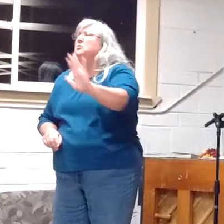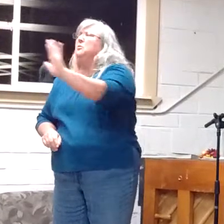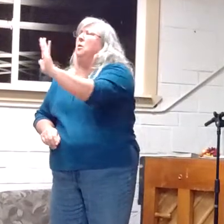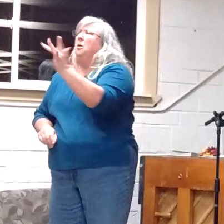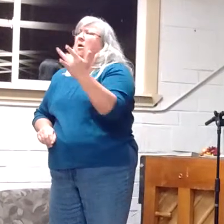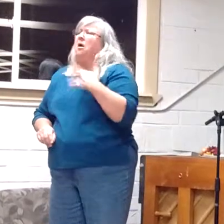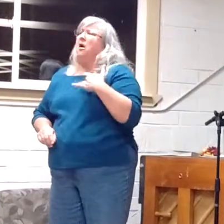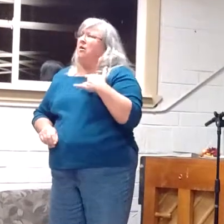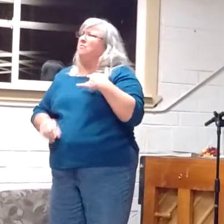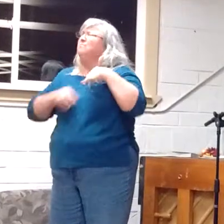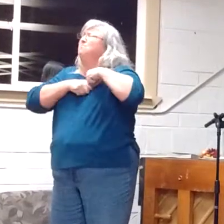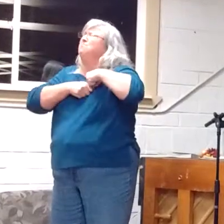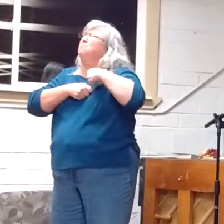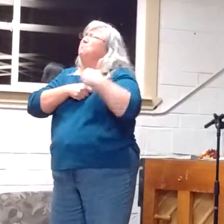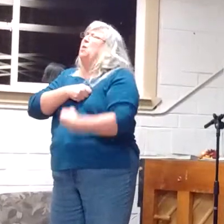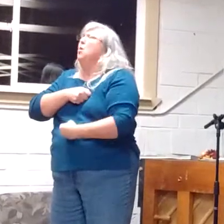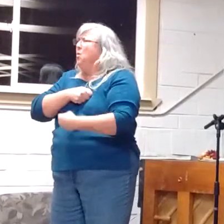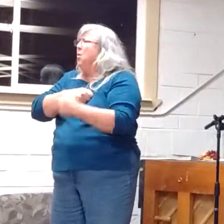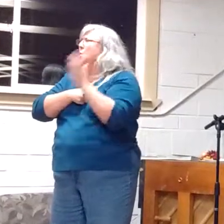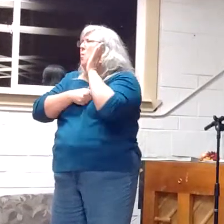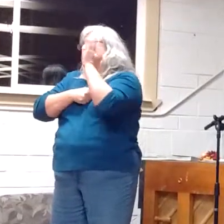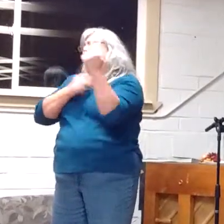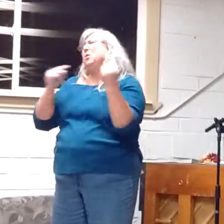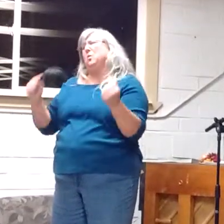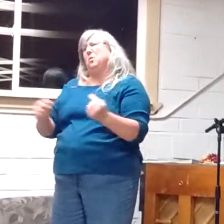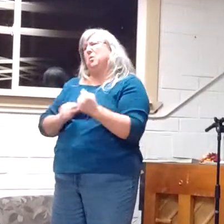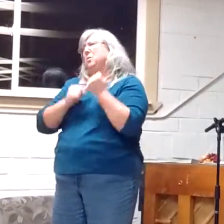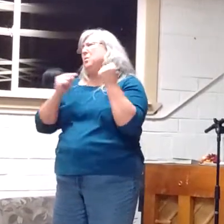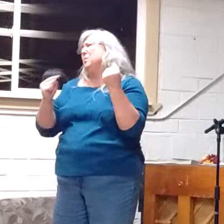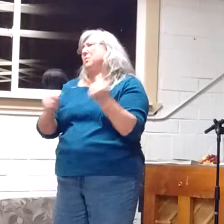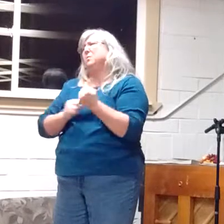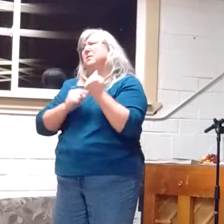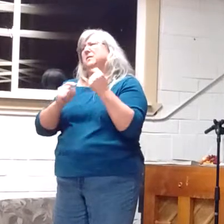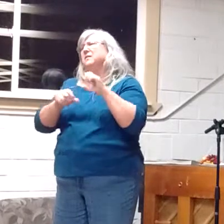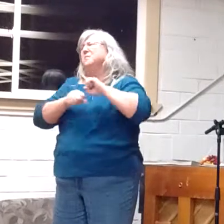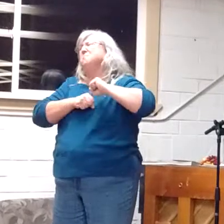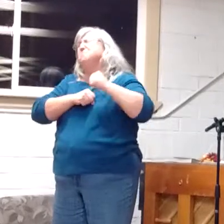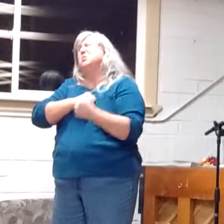hurt. The pain you'll feel so deep.